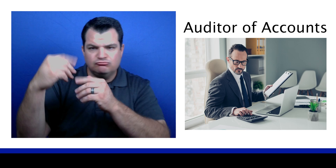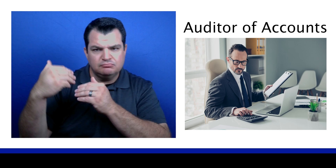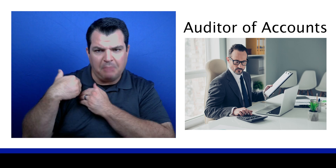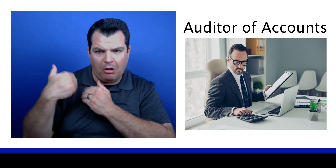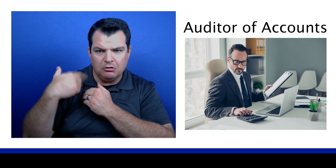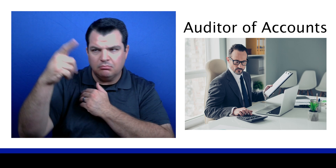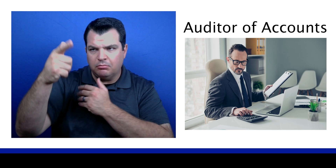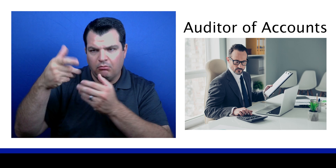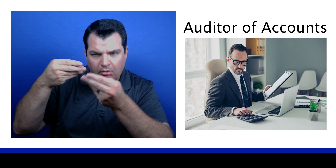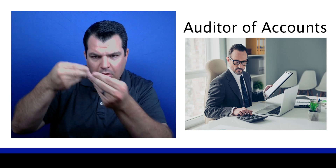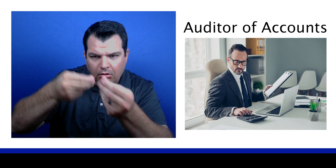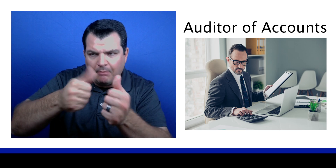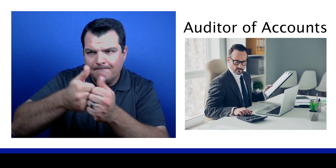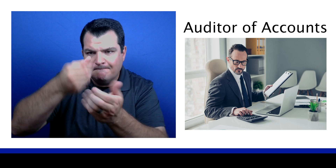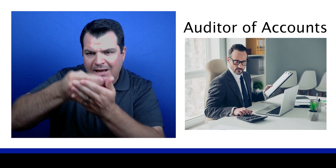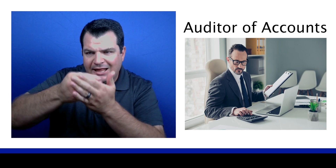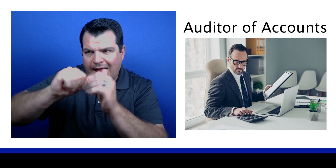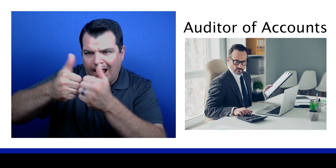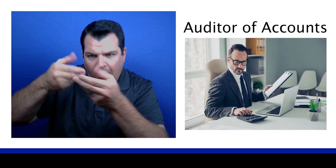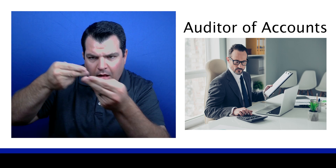spent.